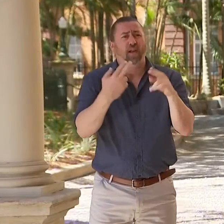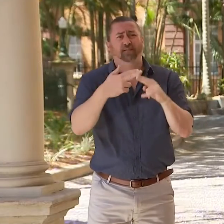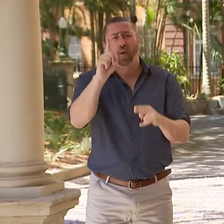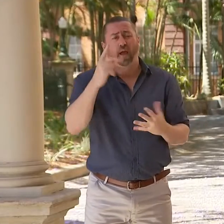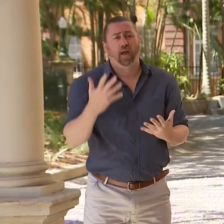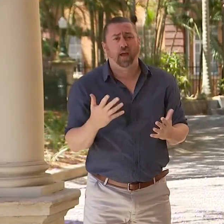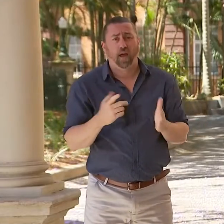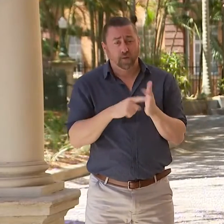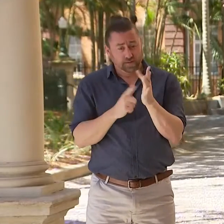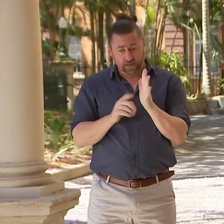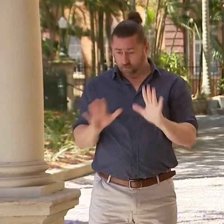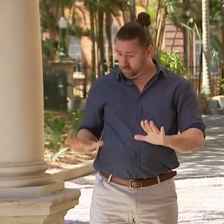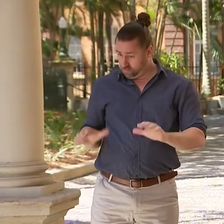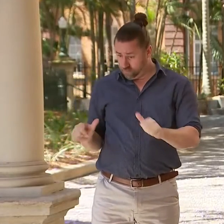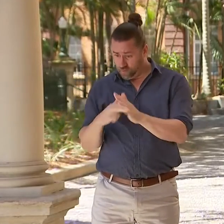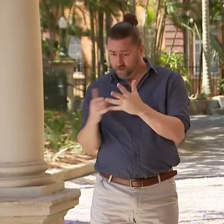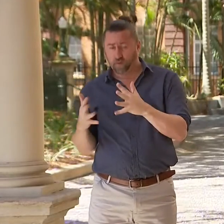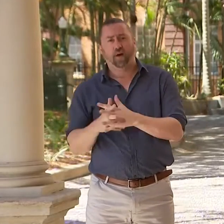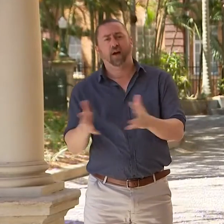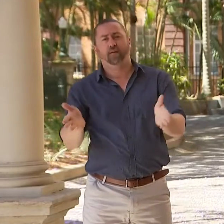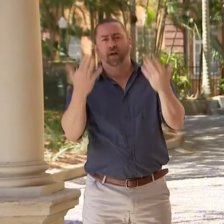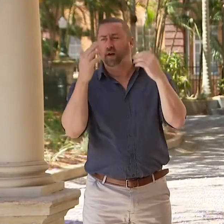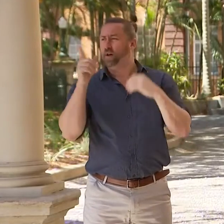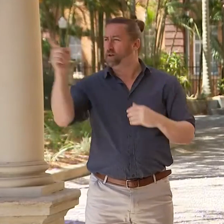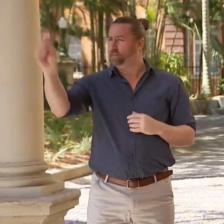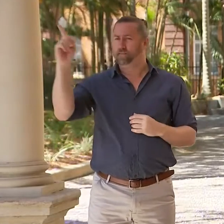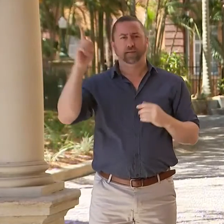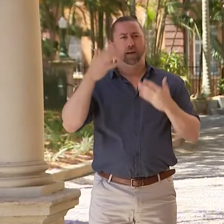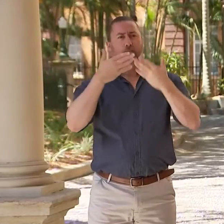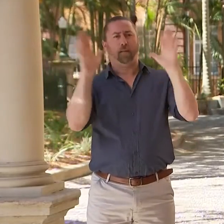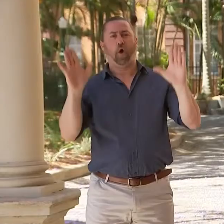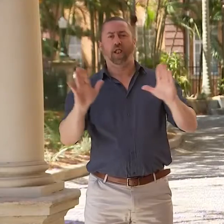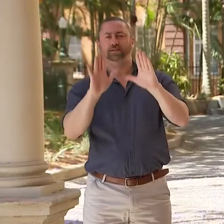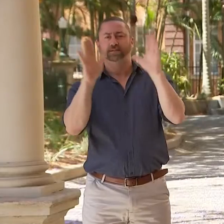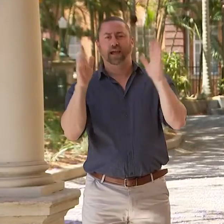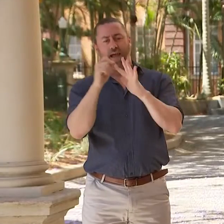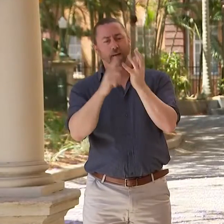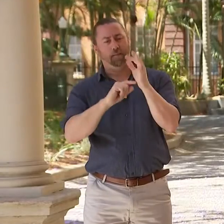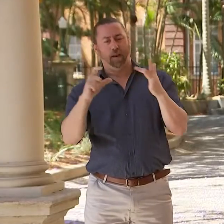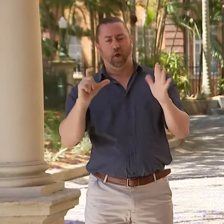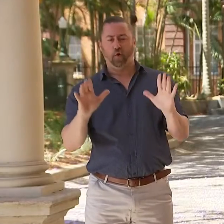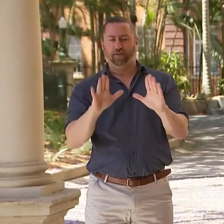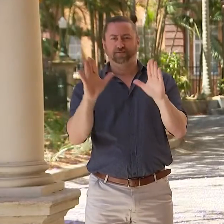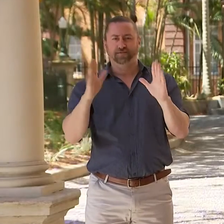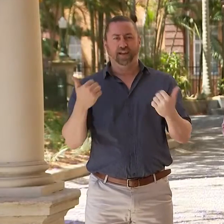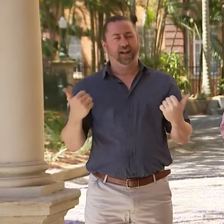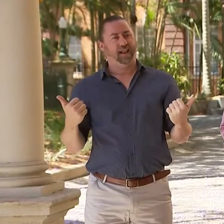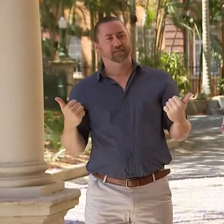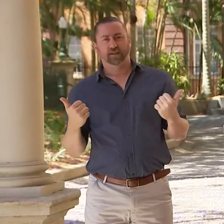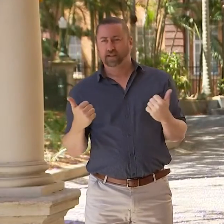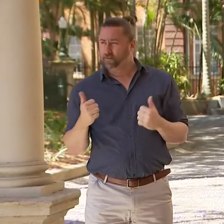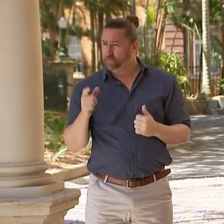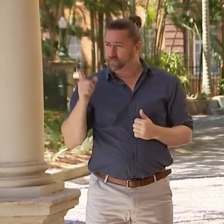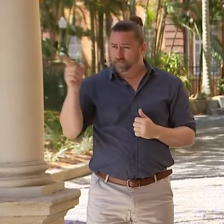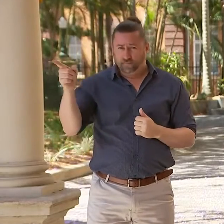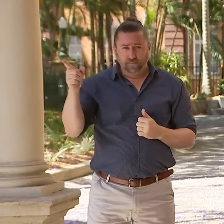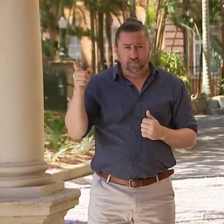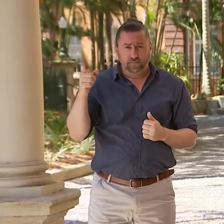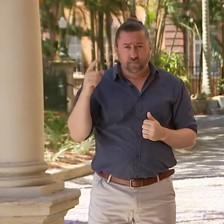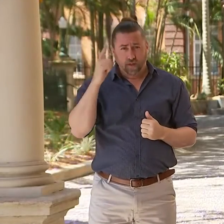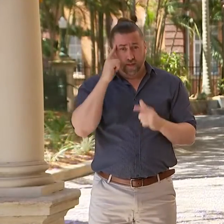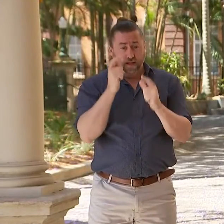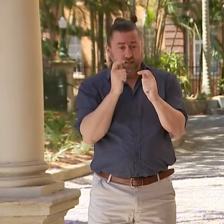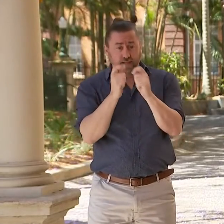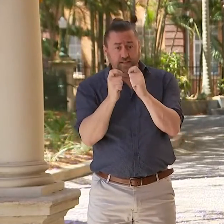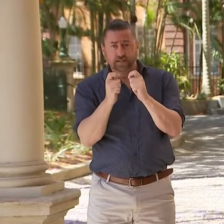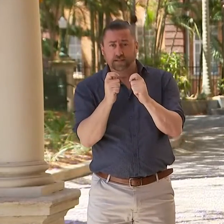those cases are brought under control. The public holiday today, are you worried about any, I suppose, a reduction in the amount of testing